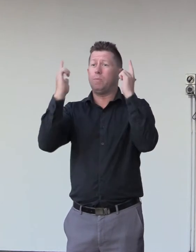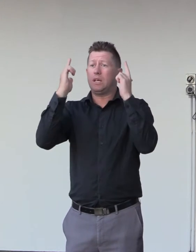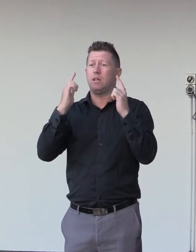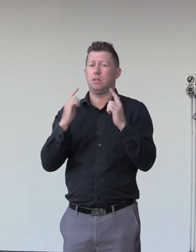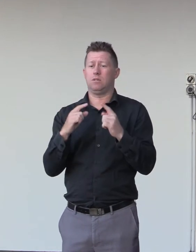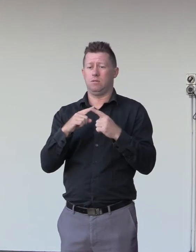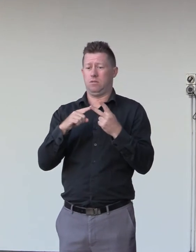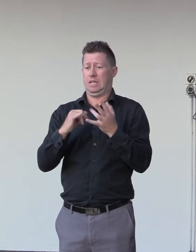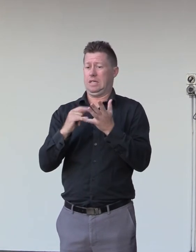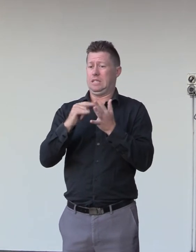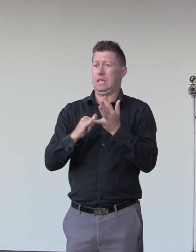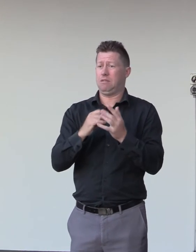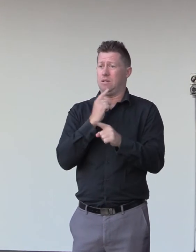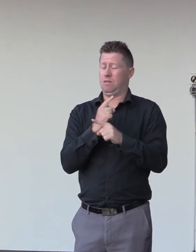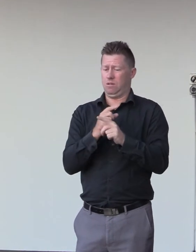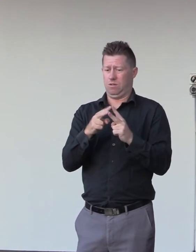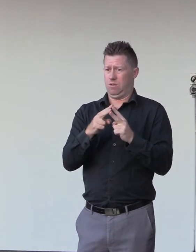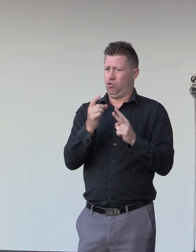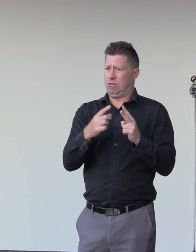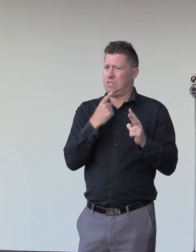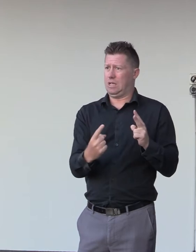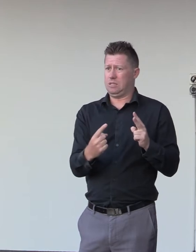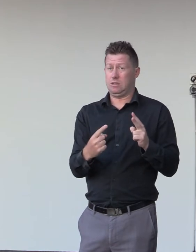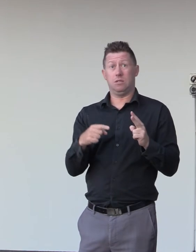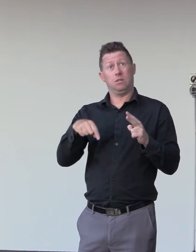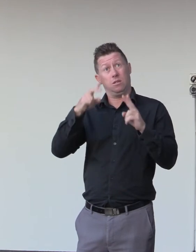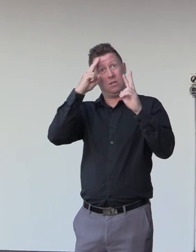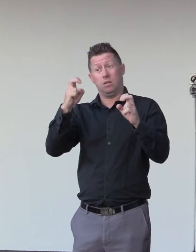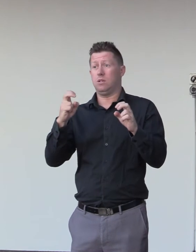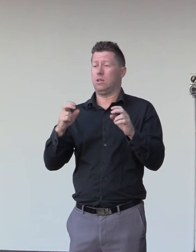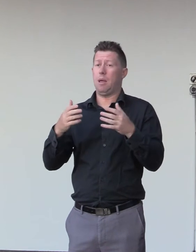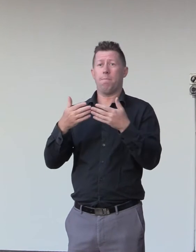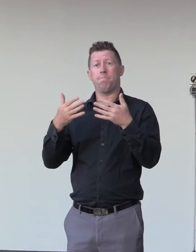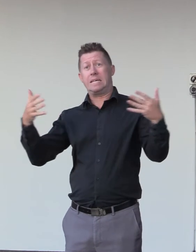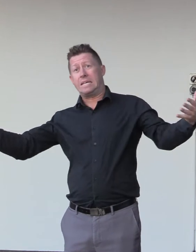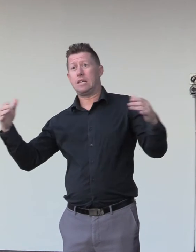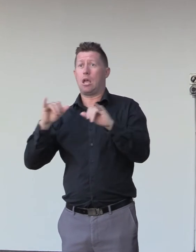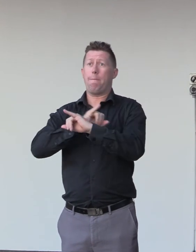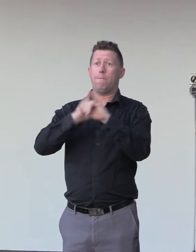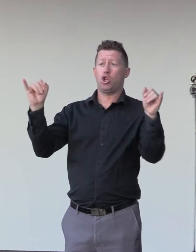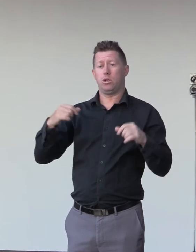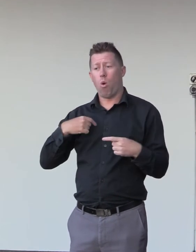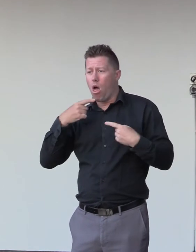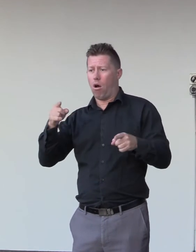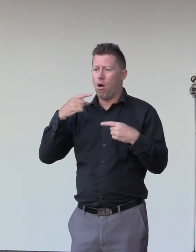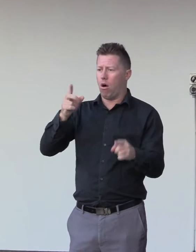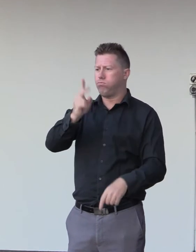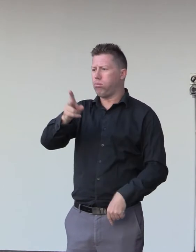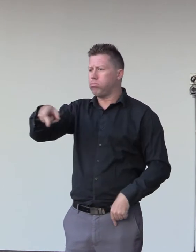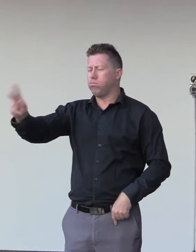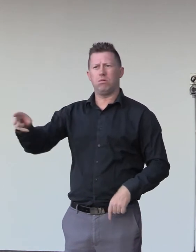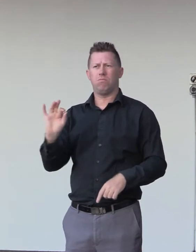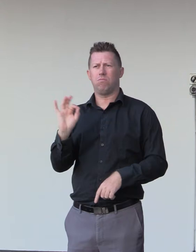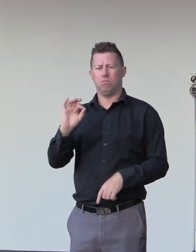points, it's really important to understand that a major emergency is not declared lightly, and that is the reason why